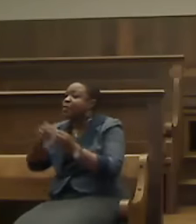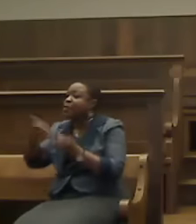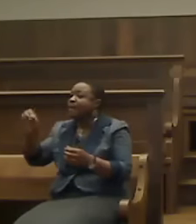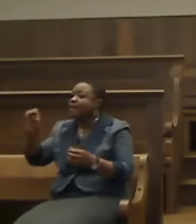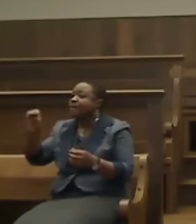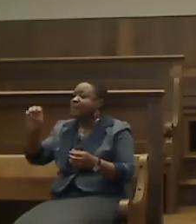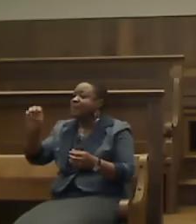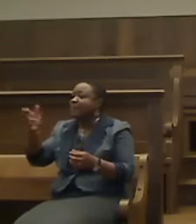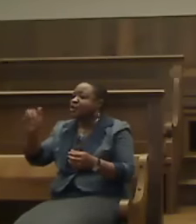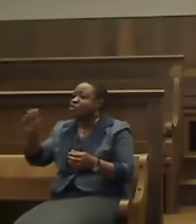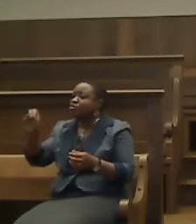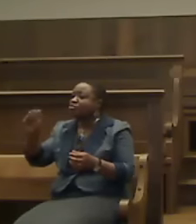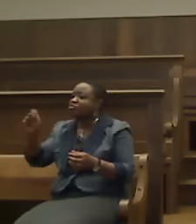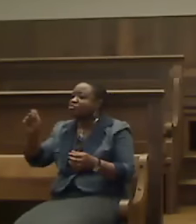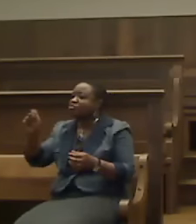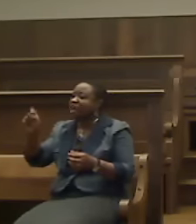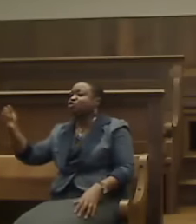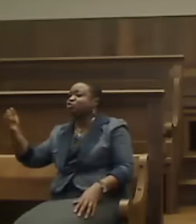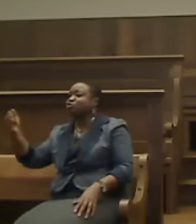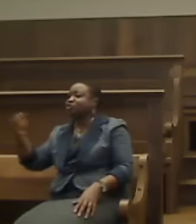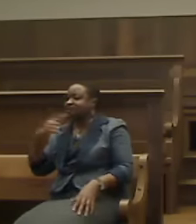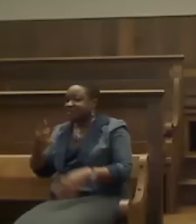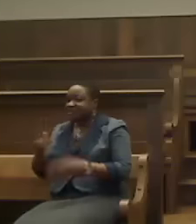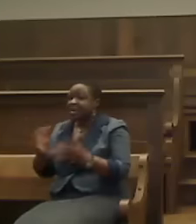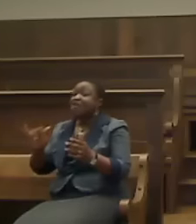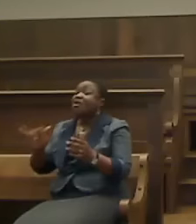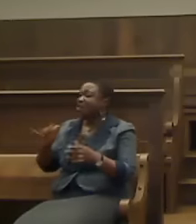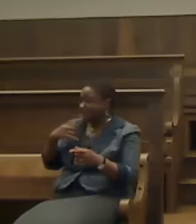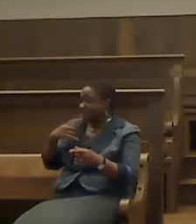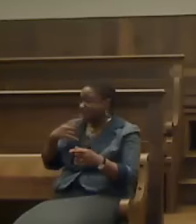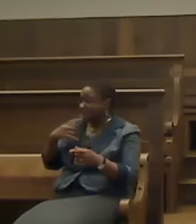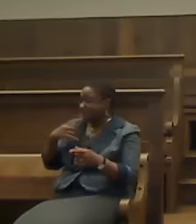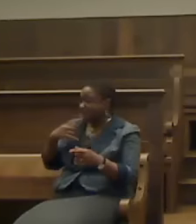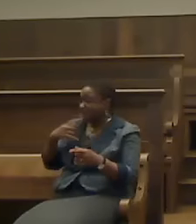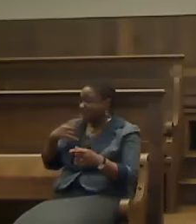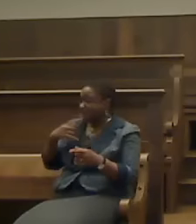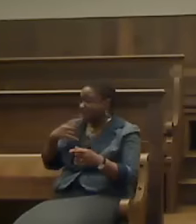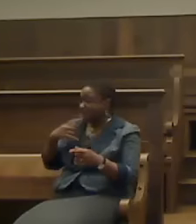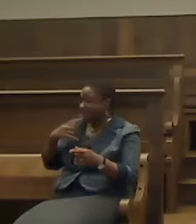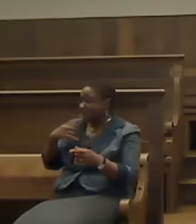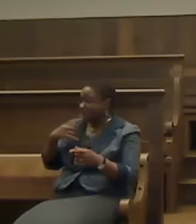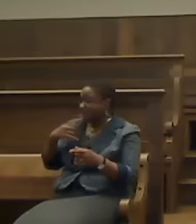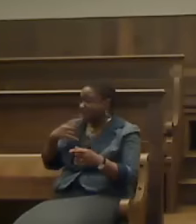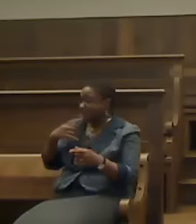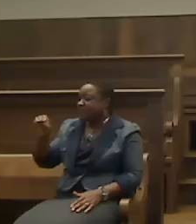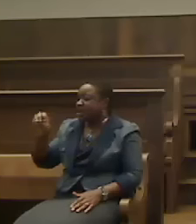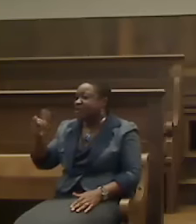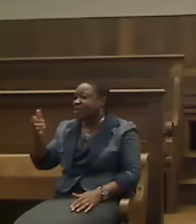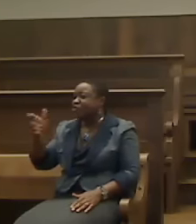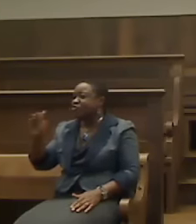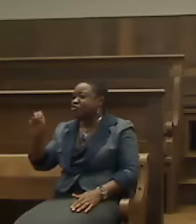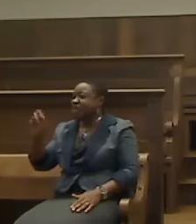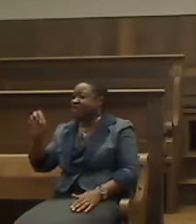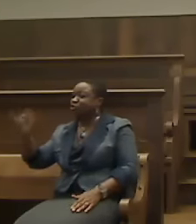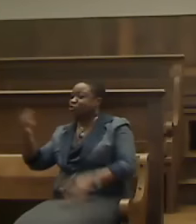More what? Pomegranate juice. They're saying drink more pomegranate juice to fix the inflamed placentas in your... Okay,